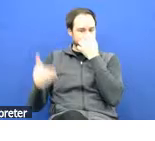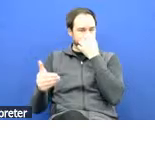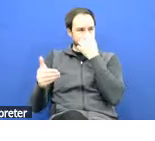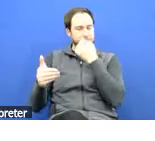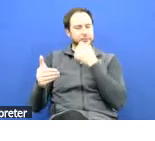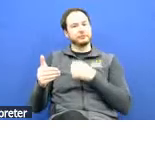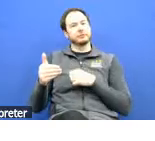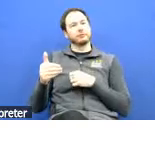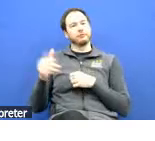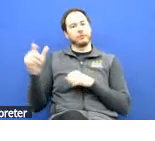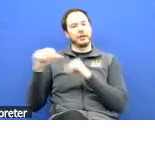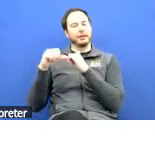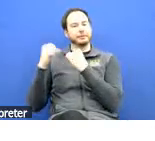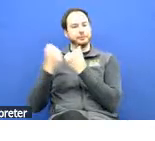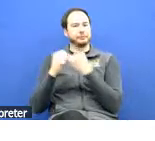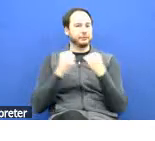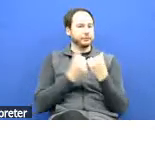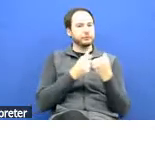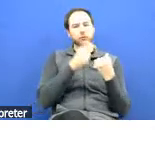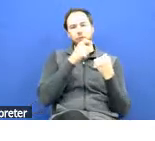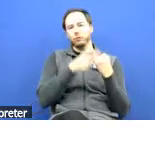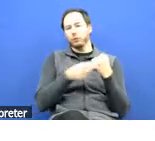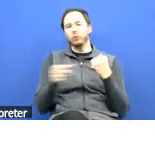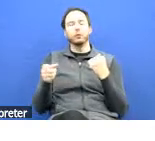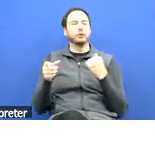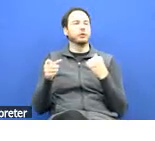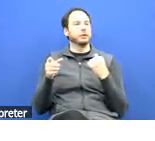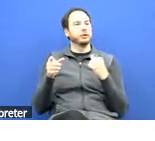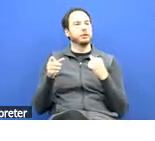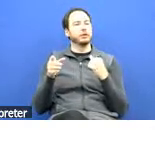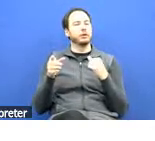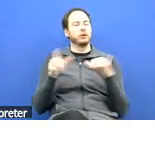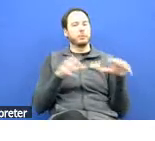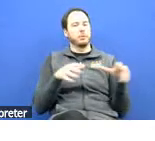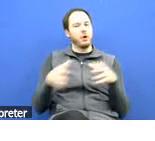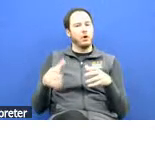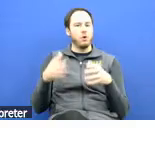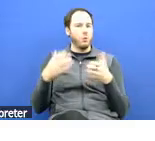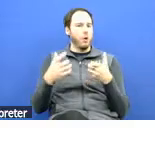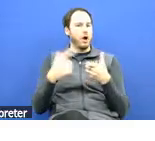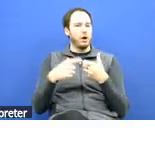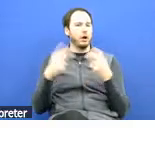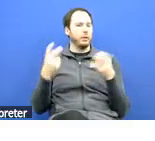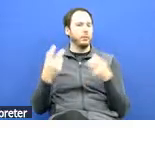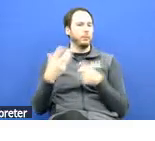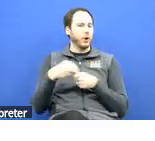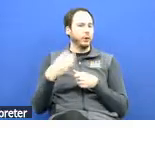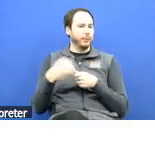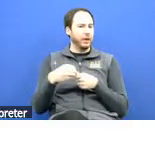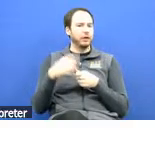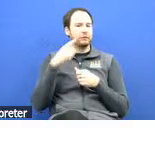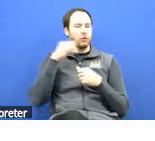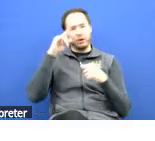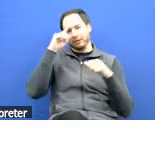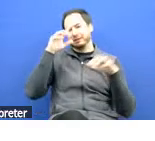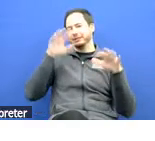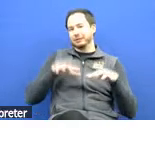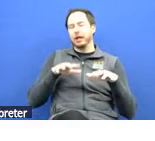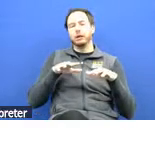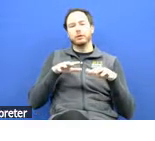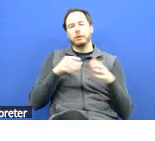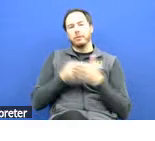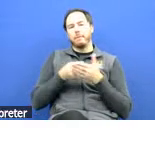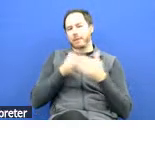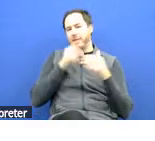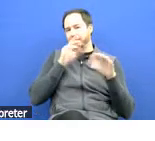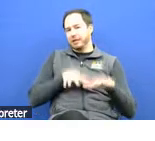the agencies, parties, there's those who want to participate in a settlement process, start